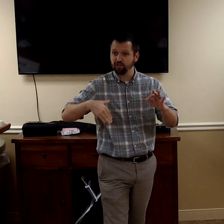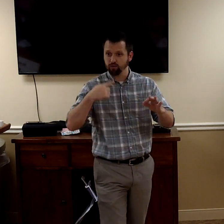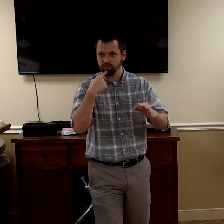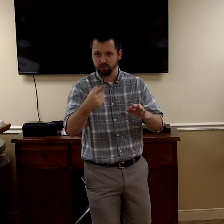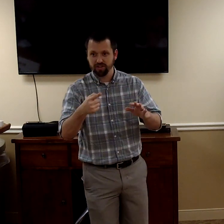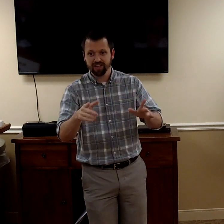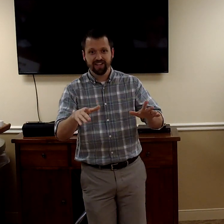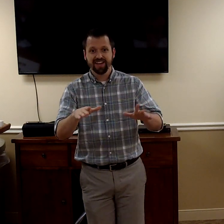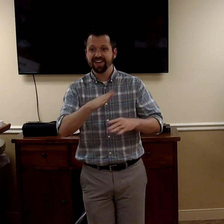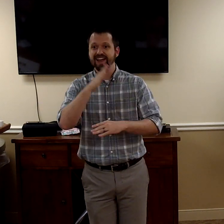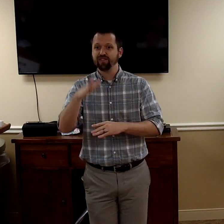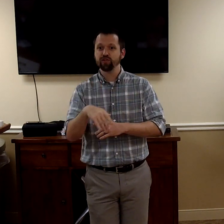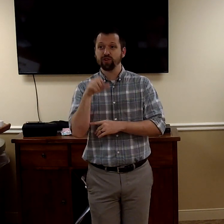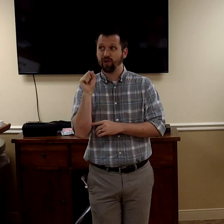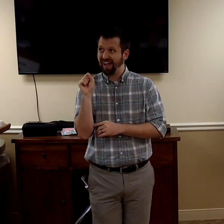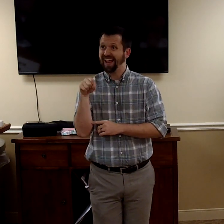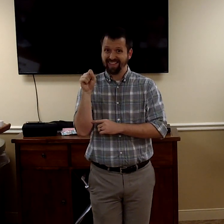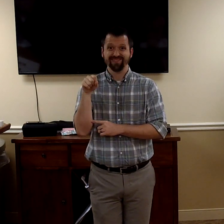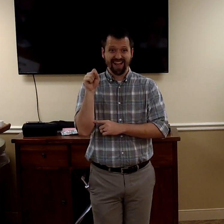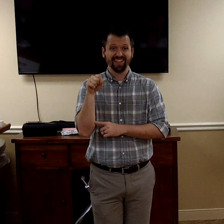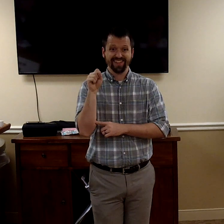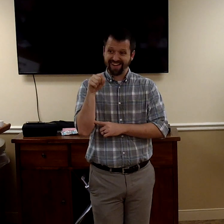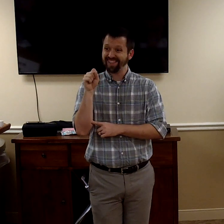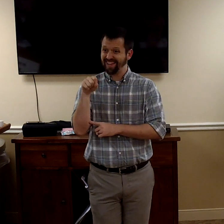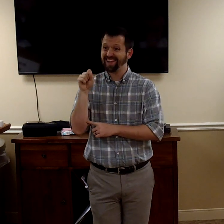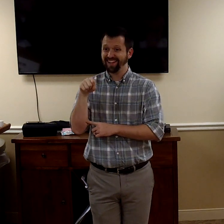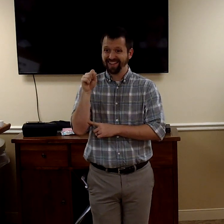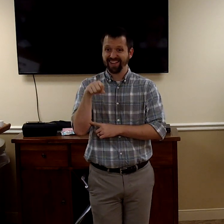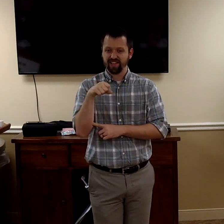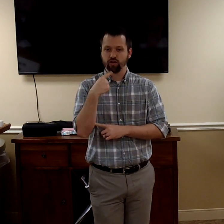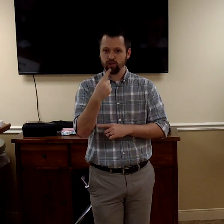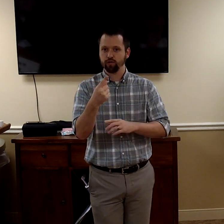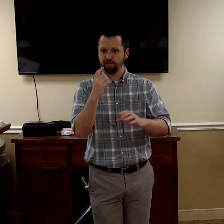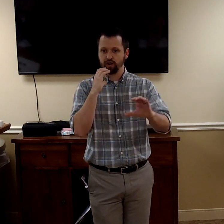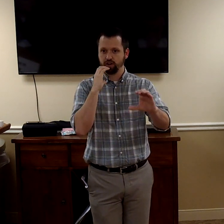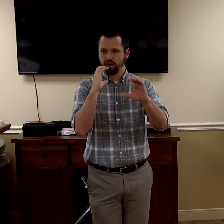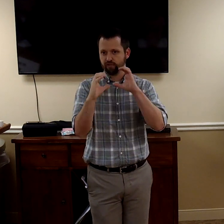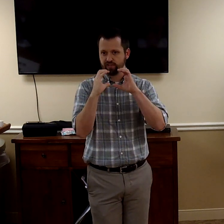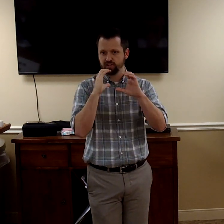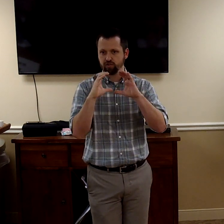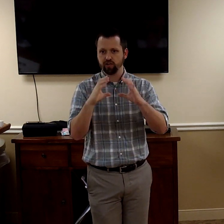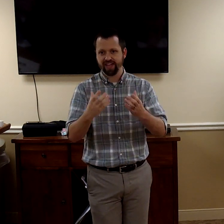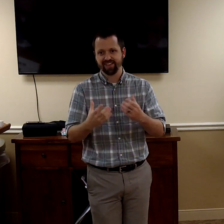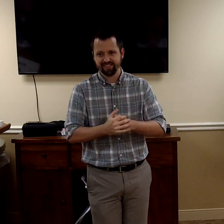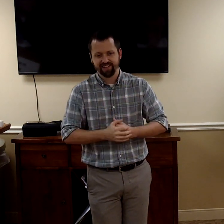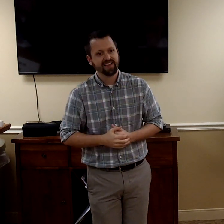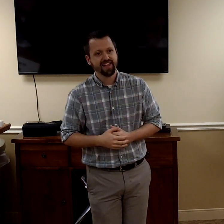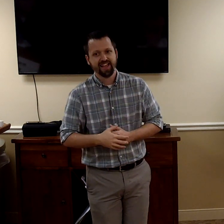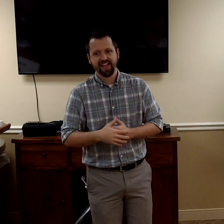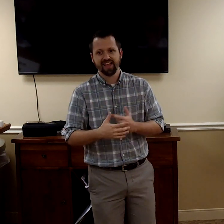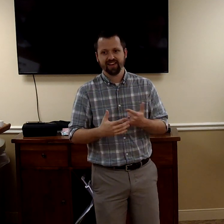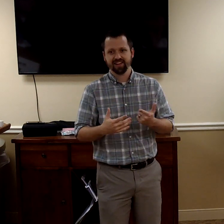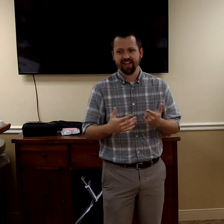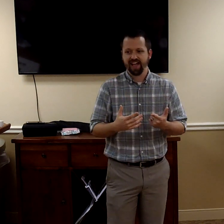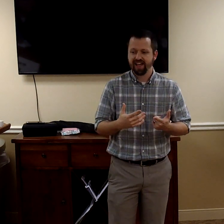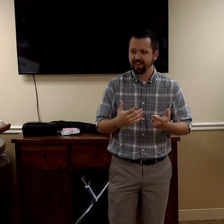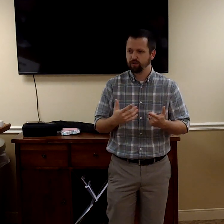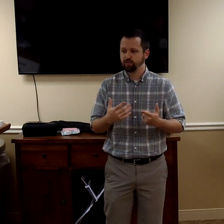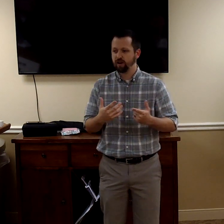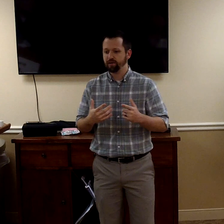told you. Never do the whole smile and nod thing, because I told you it was a very conversational class. And I was probably